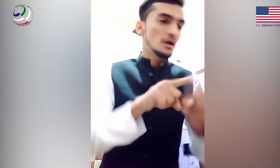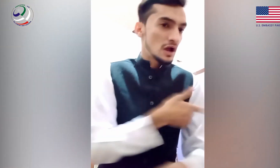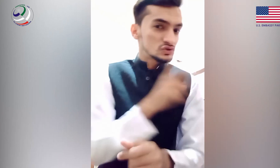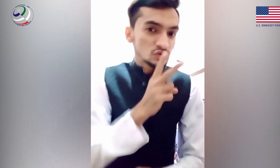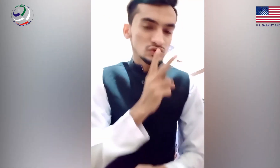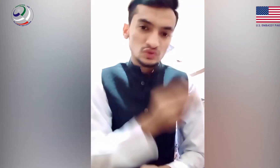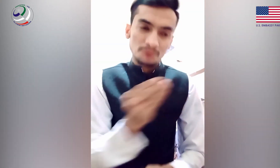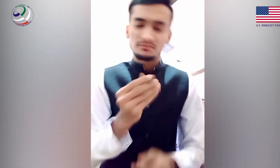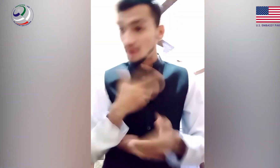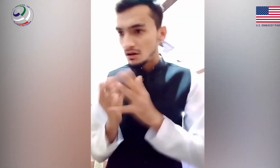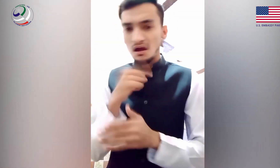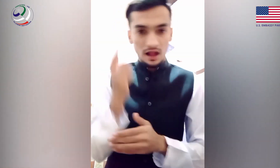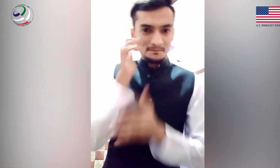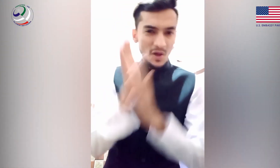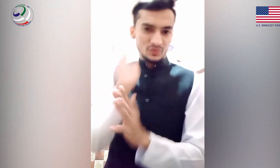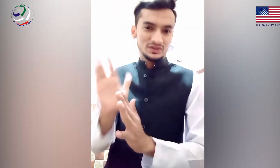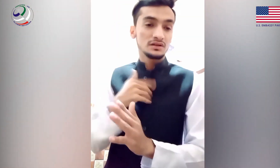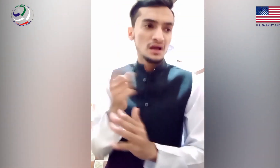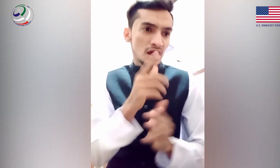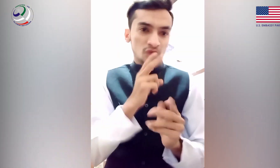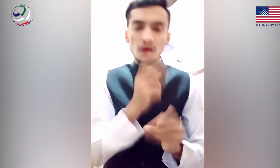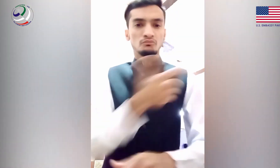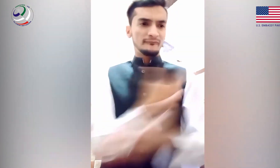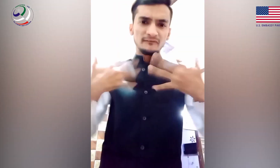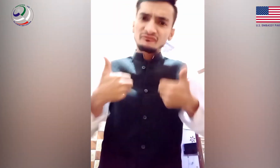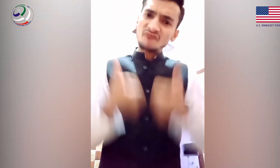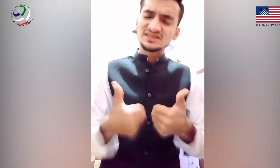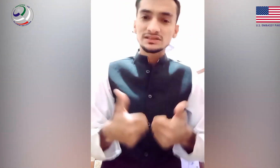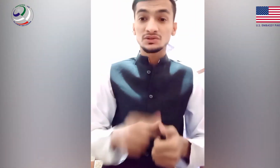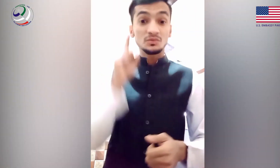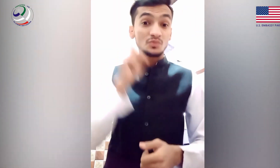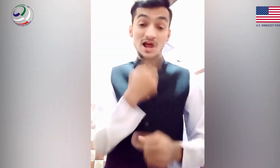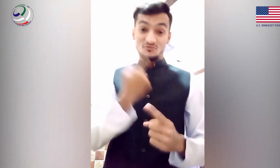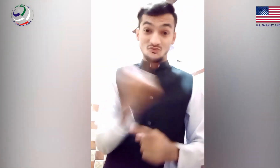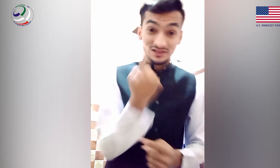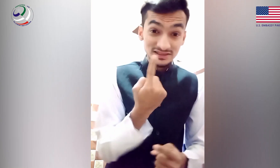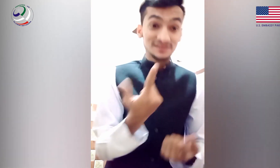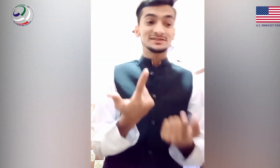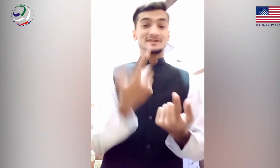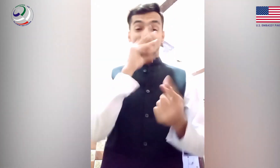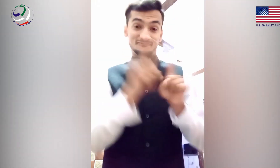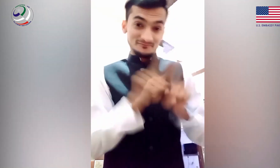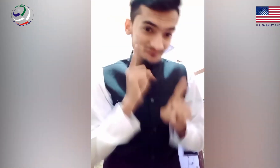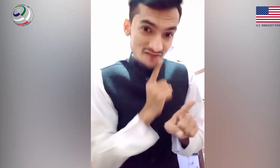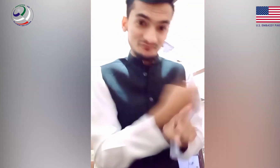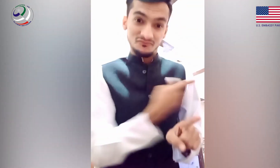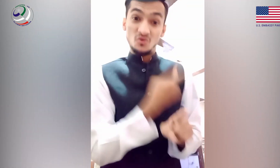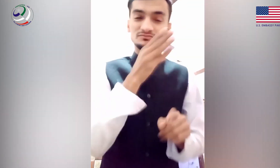aunt. My aunt helped me because she knew sign language and she was hearing. She interpreted for me. She told the